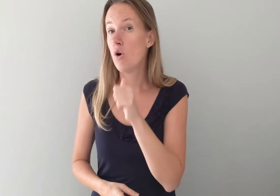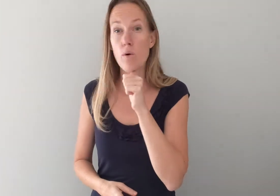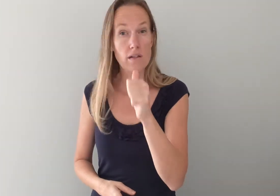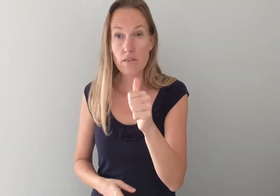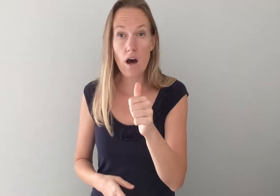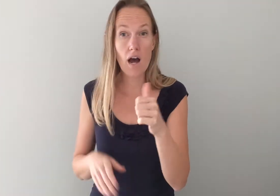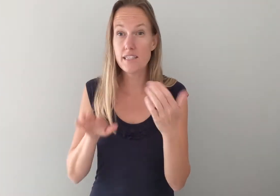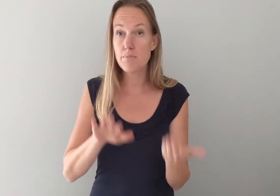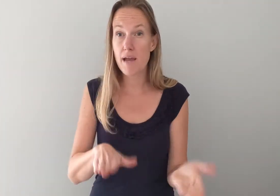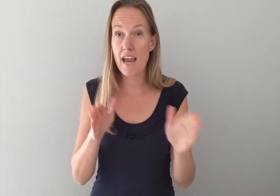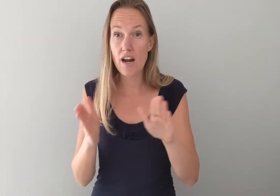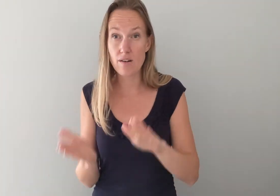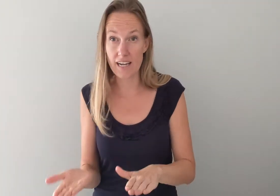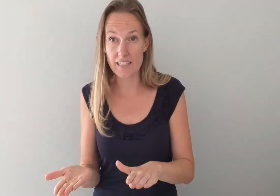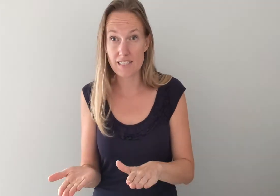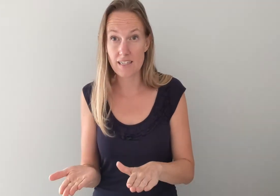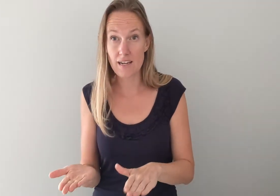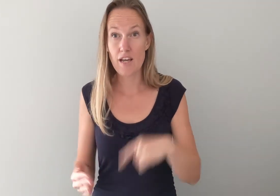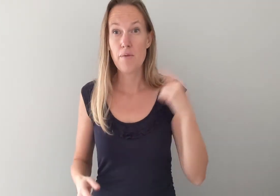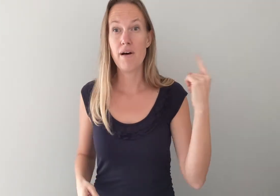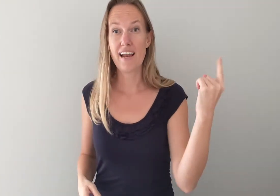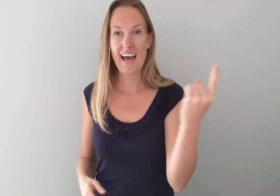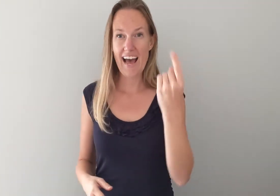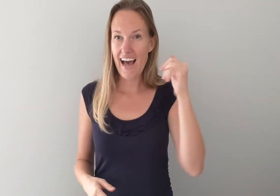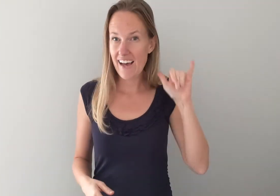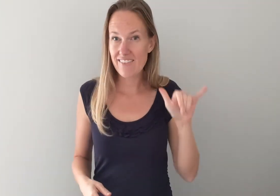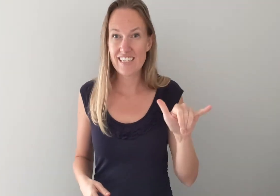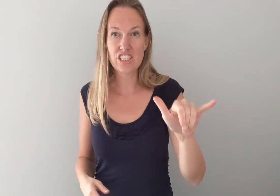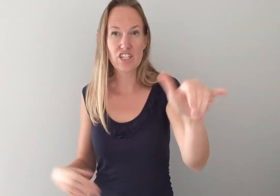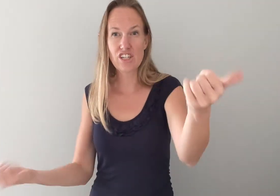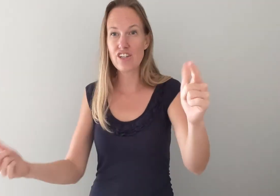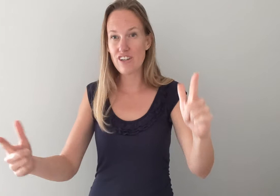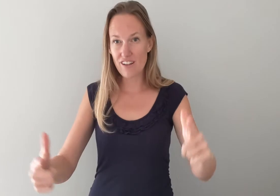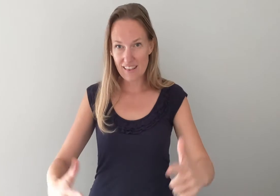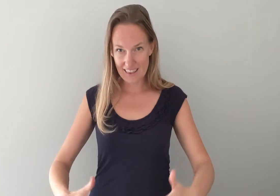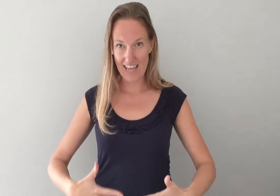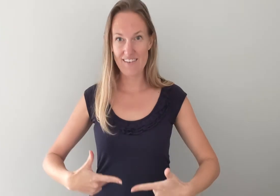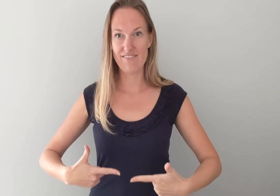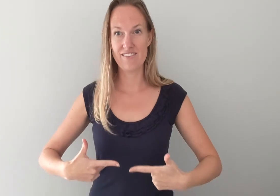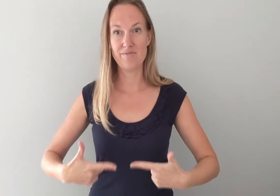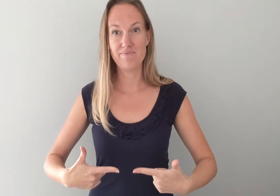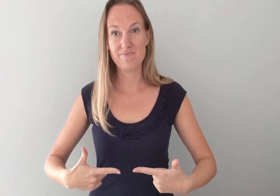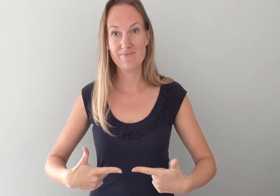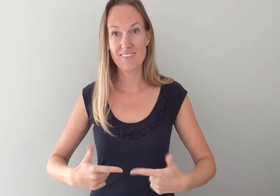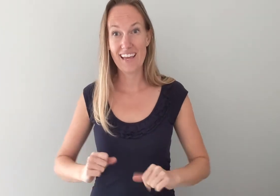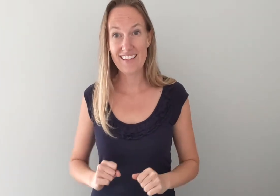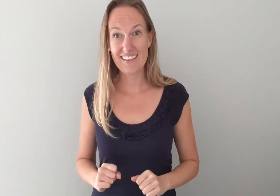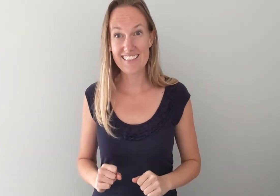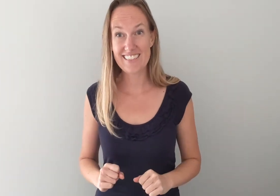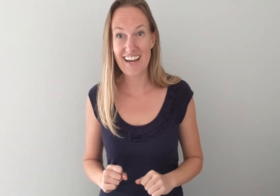will not perish, but have eternal life. Okay, let's try it